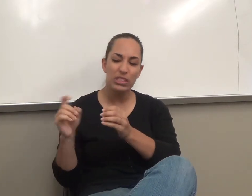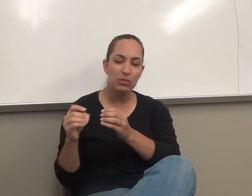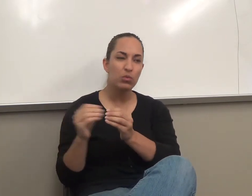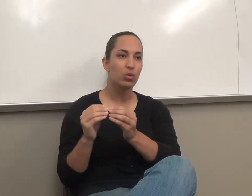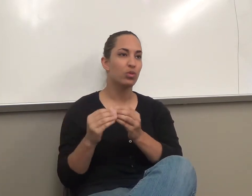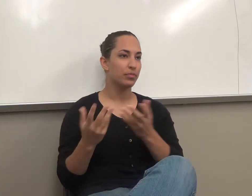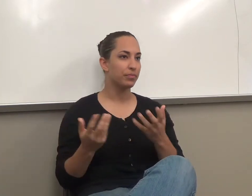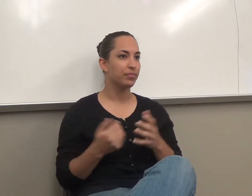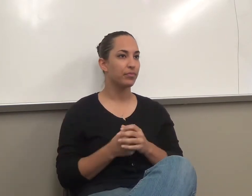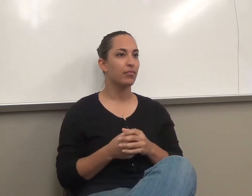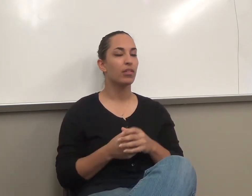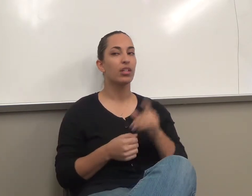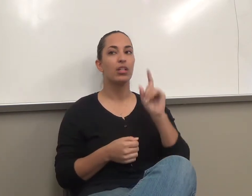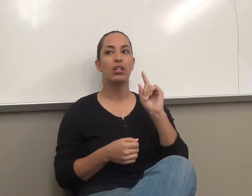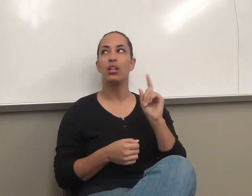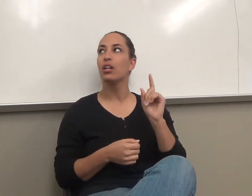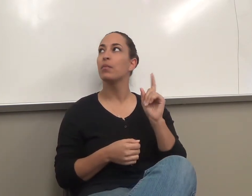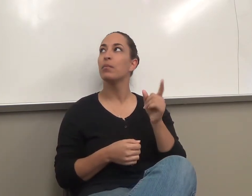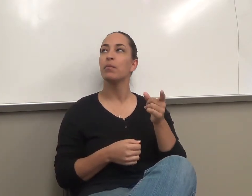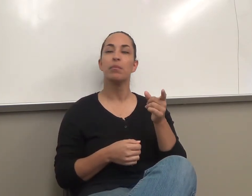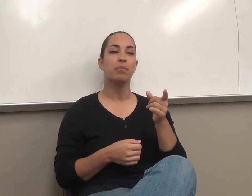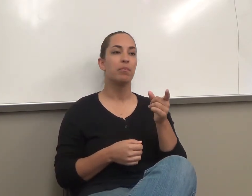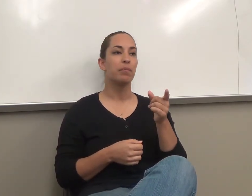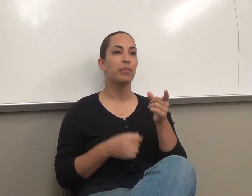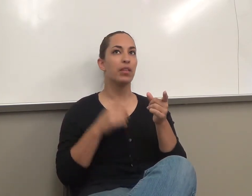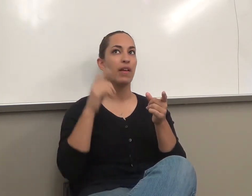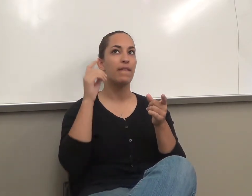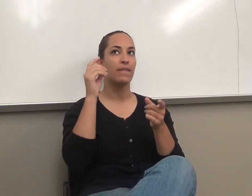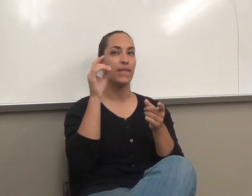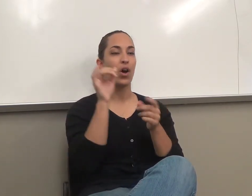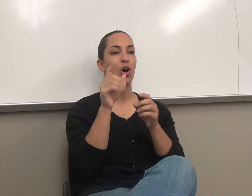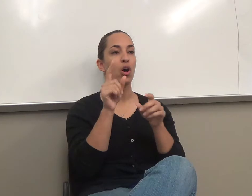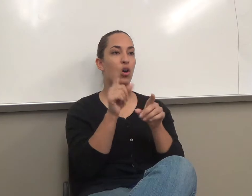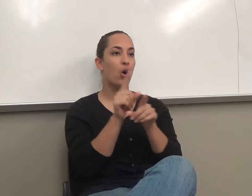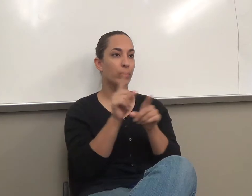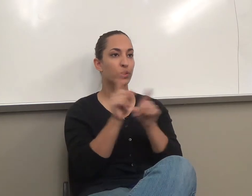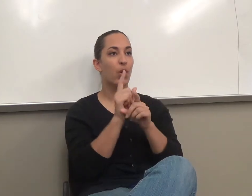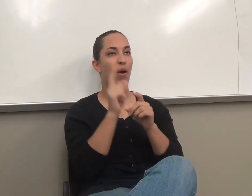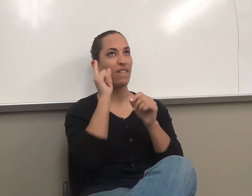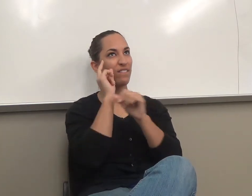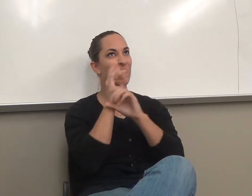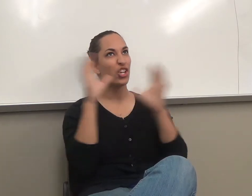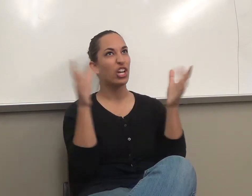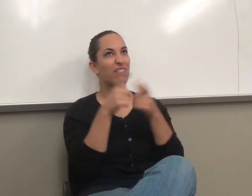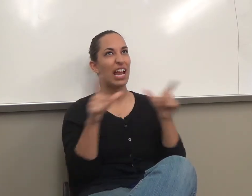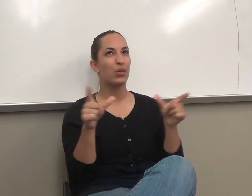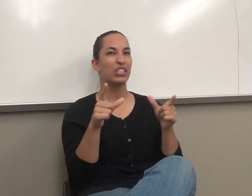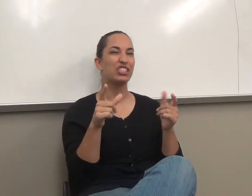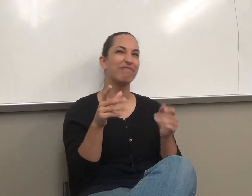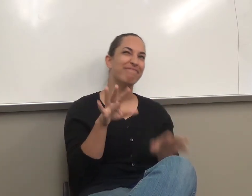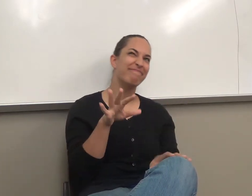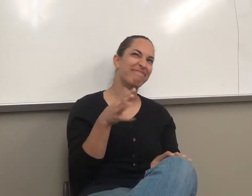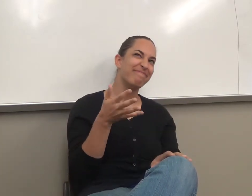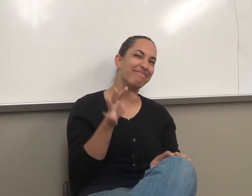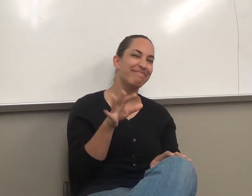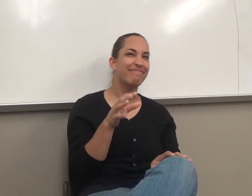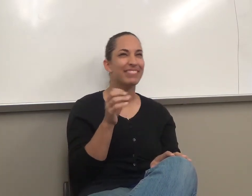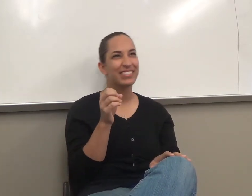Figurative language, see if you can do that. We didn't really talk a lot about that, so that one's not a 100%. Does the writer use the